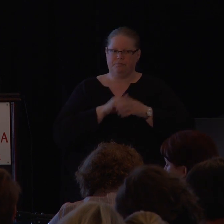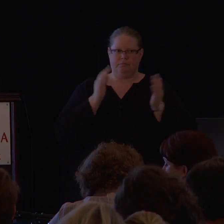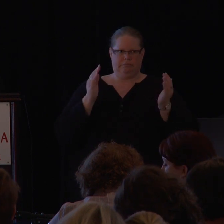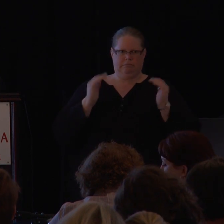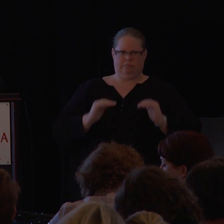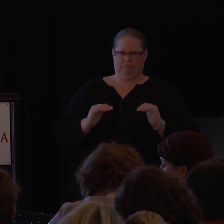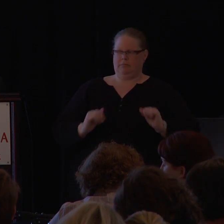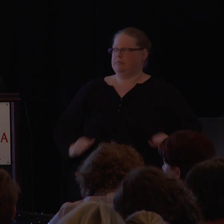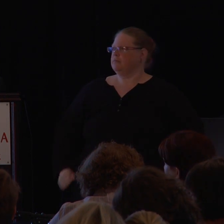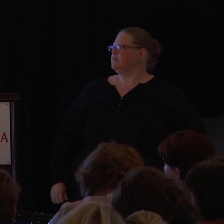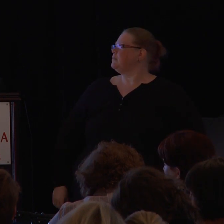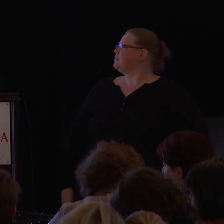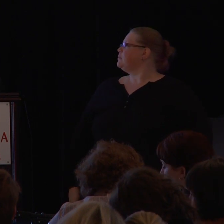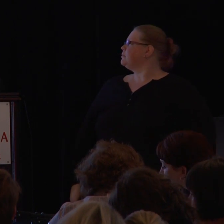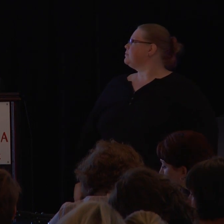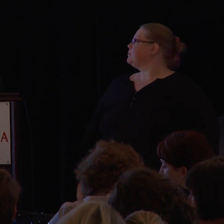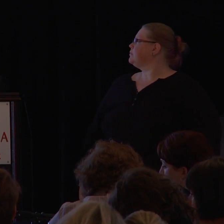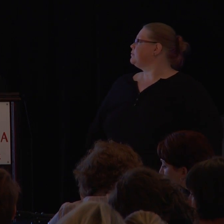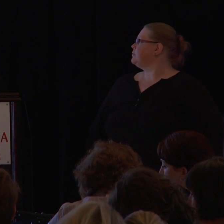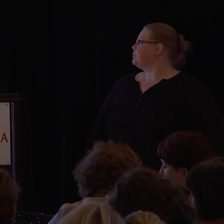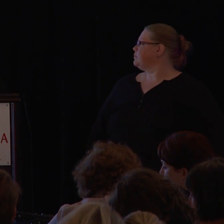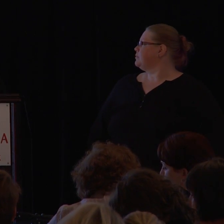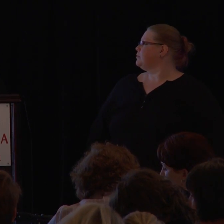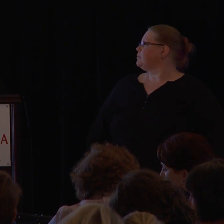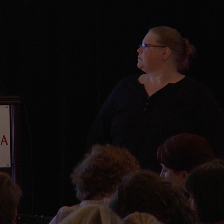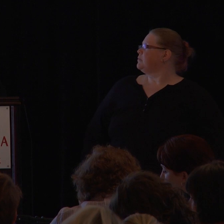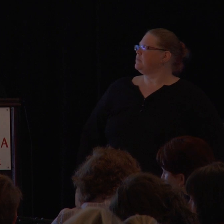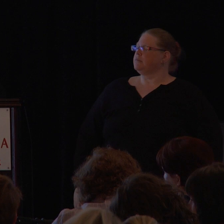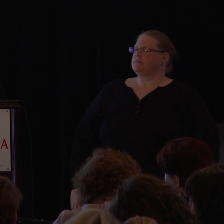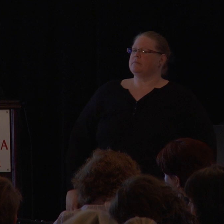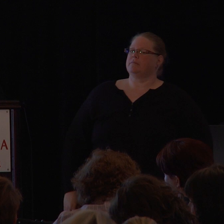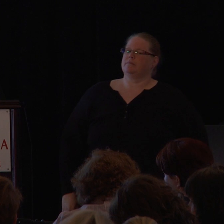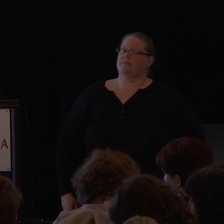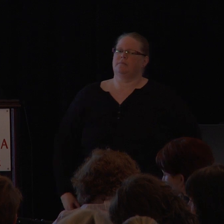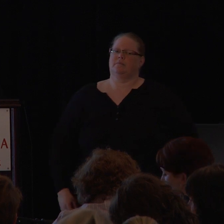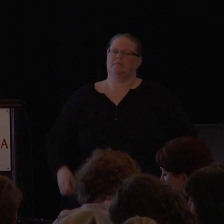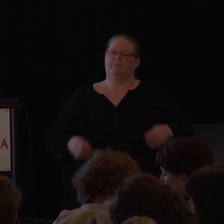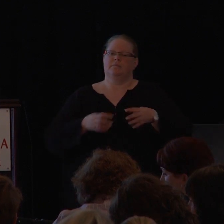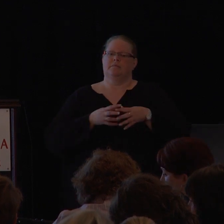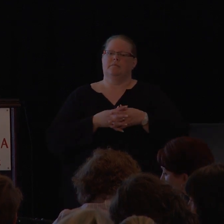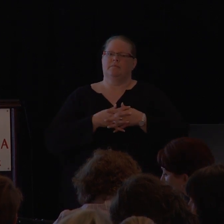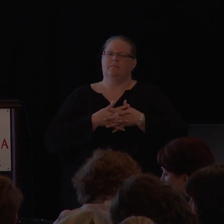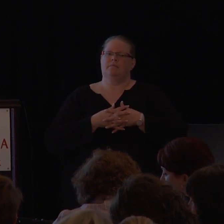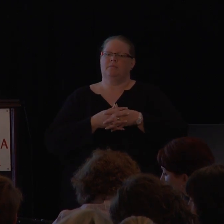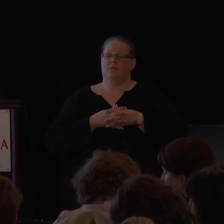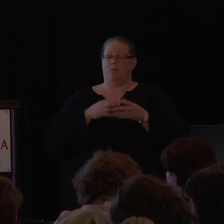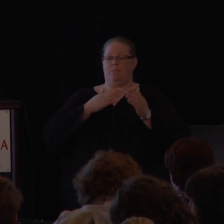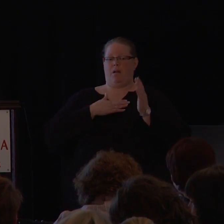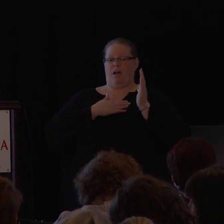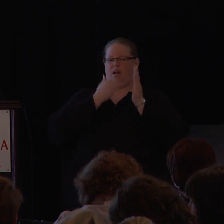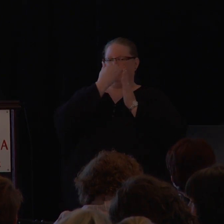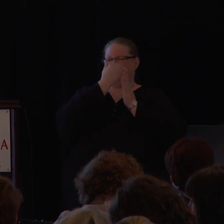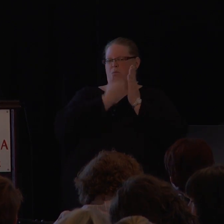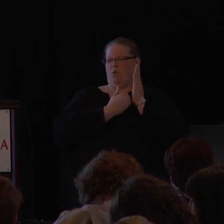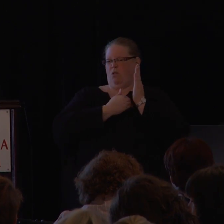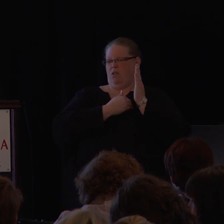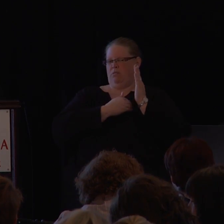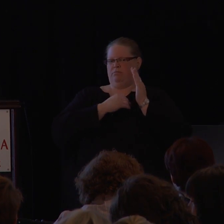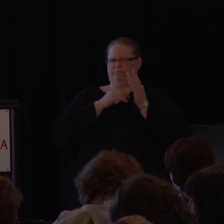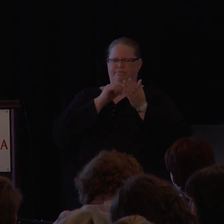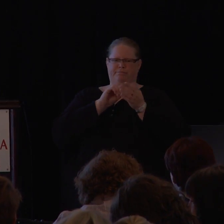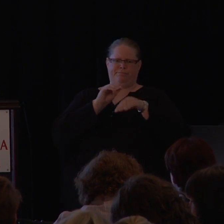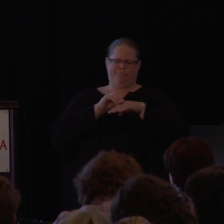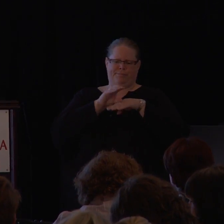slide. From a summary or a parent kind of summary of my report, the other point that I think is